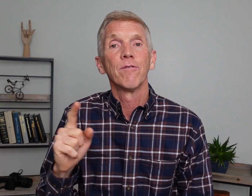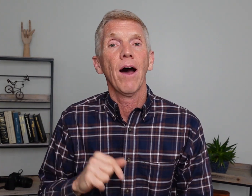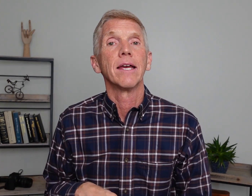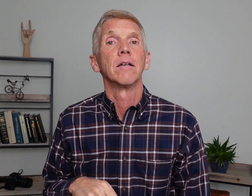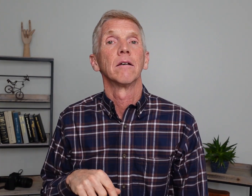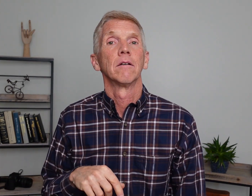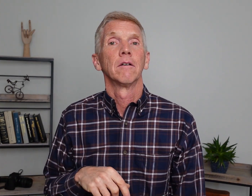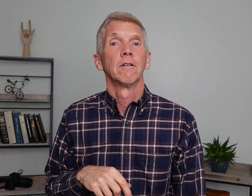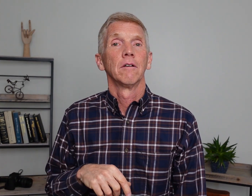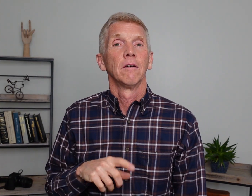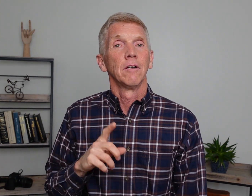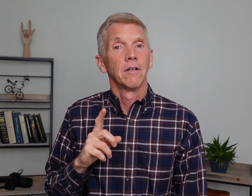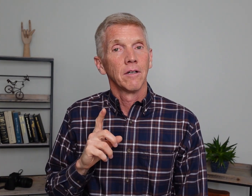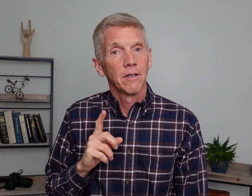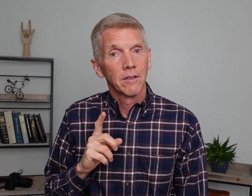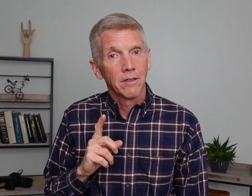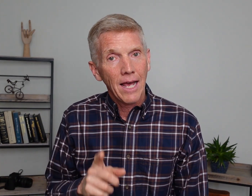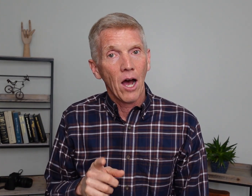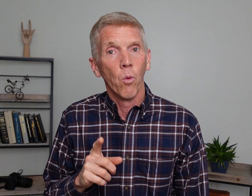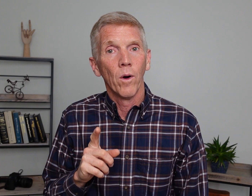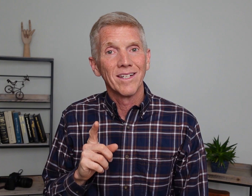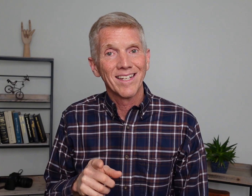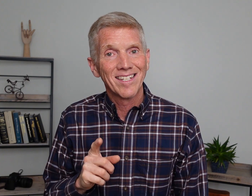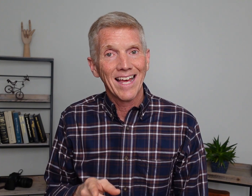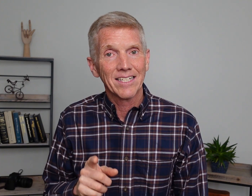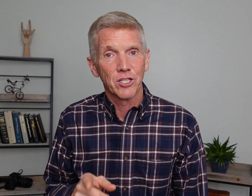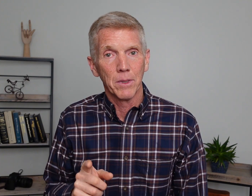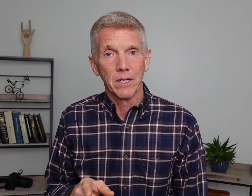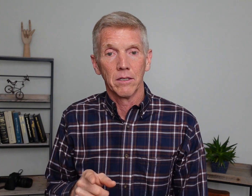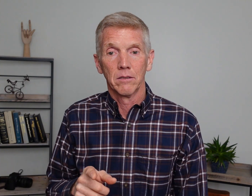fight. Now, what does this sentence mean?